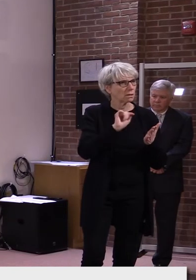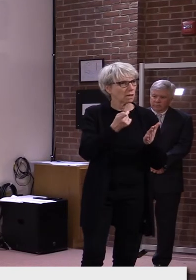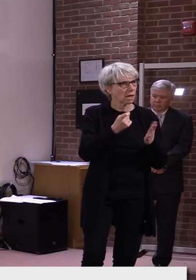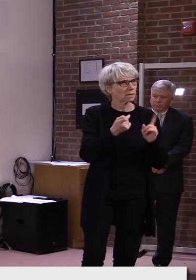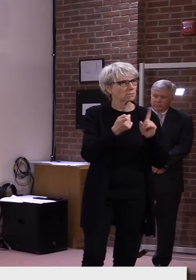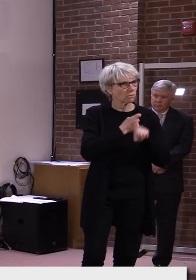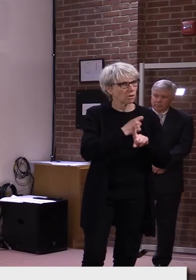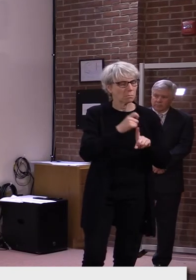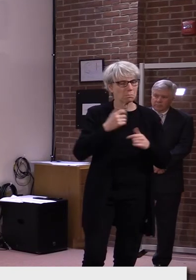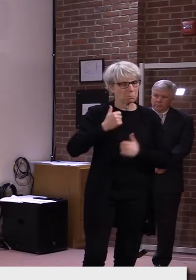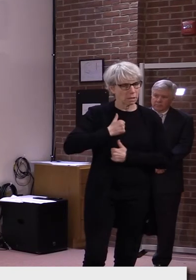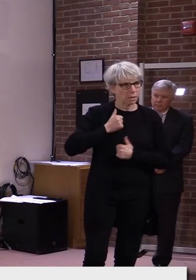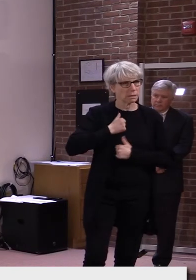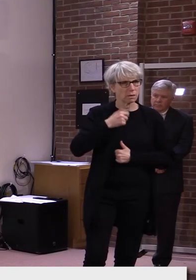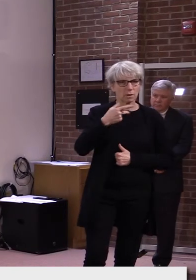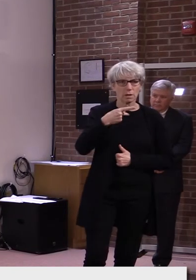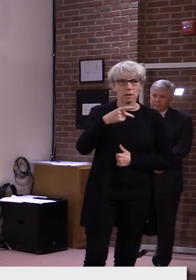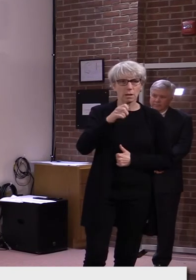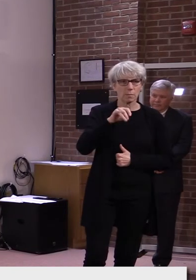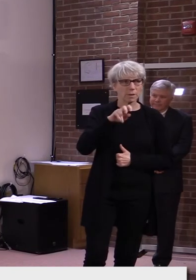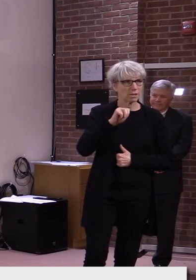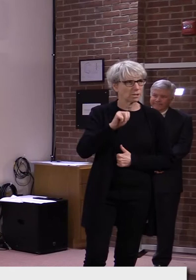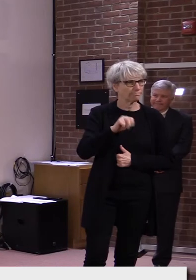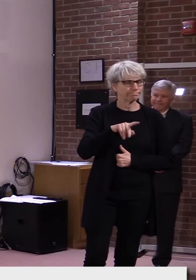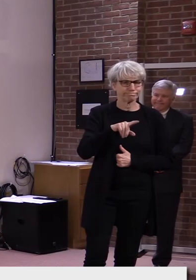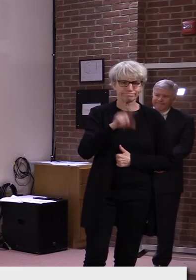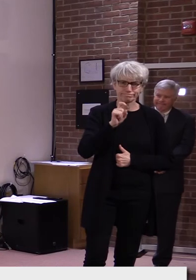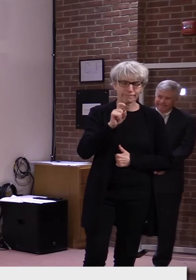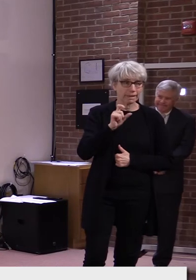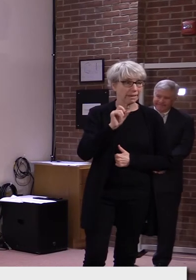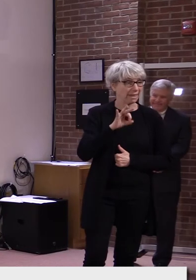why, I'll try again next year.